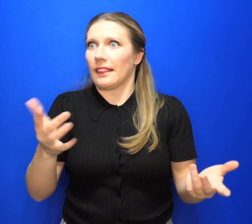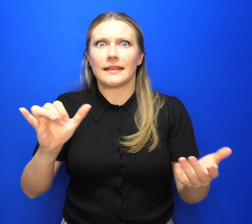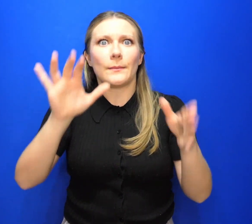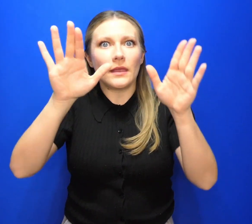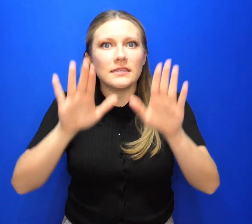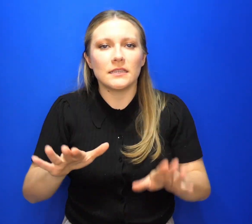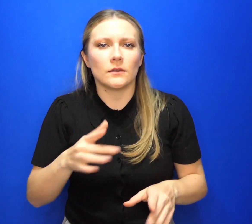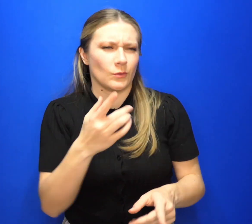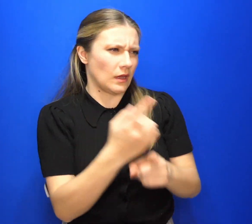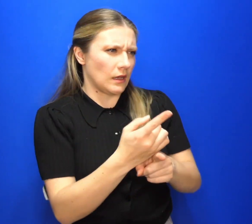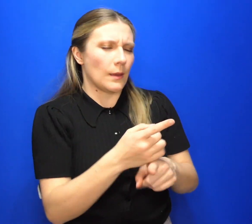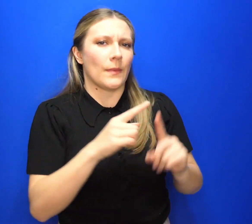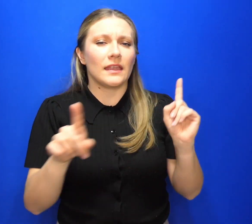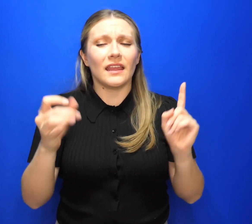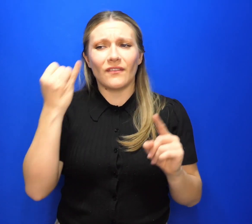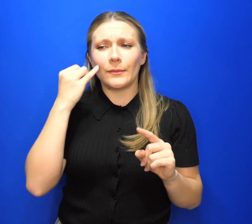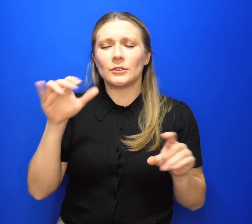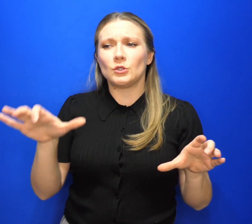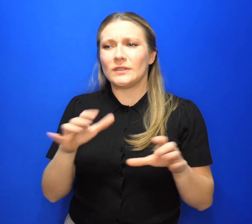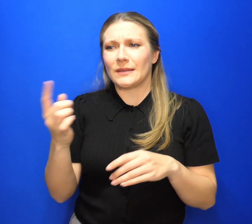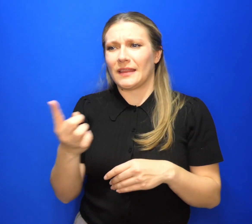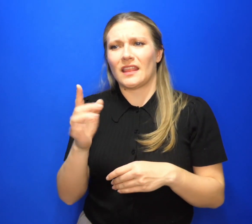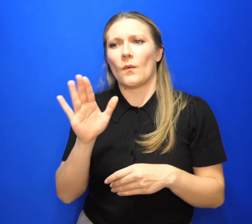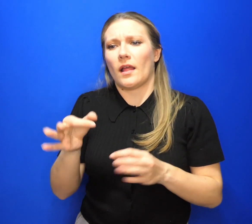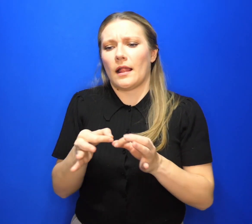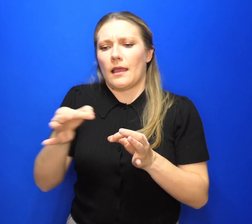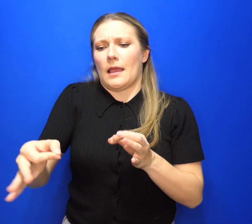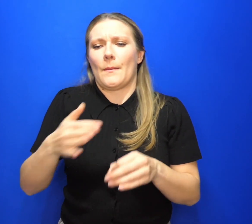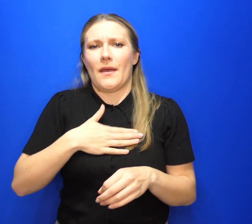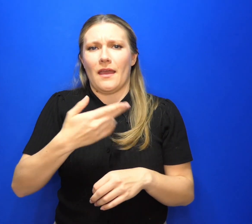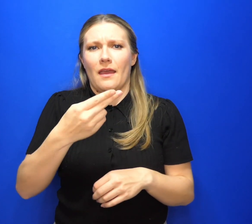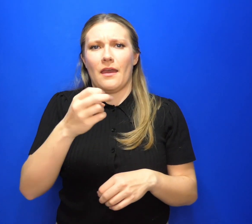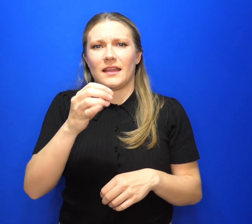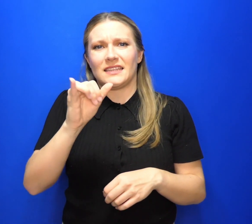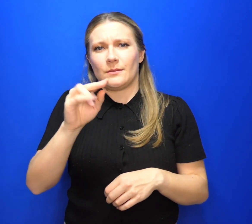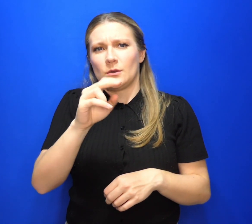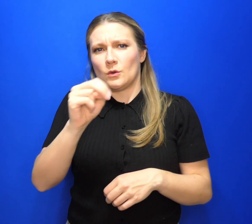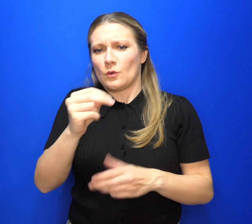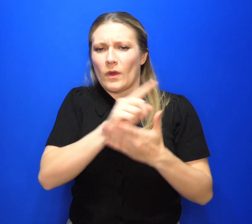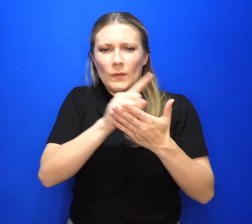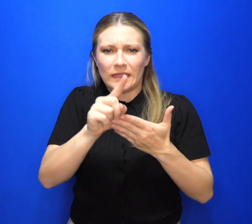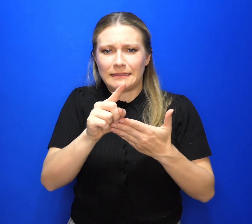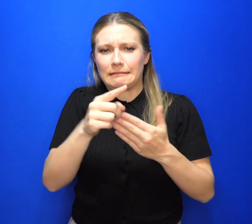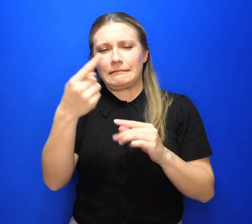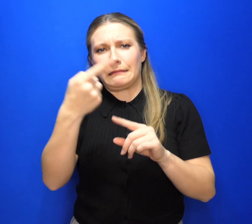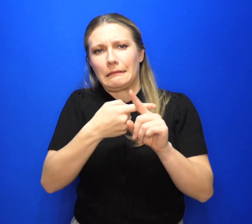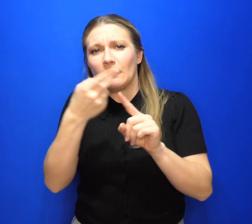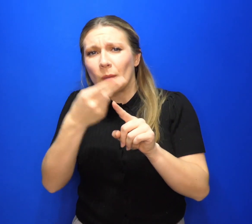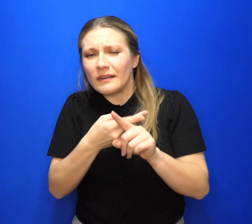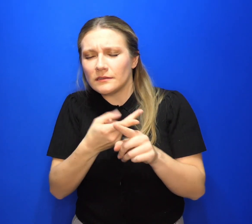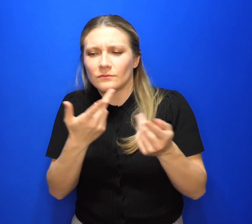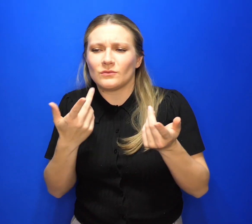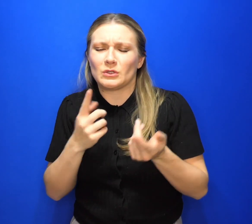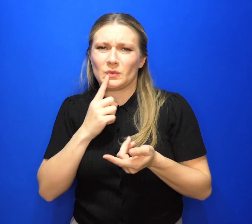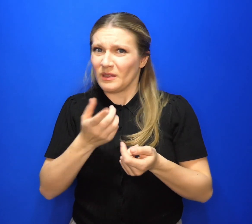a week or a month or two, like, what's the real benefit of that? Is there one? I guess